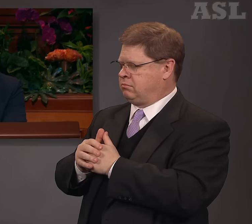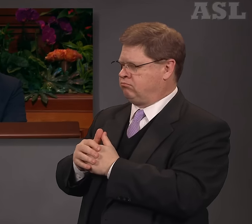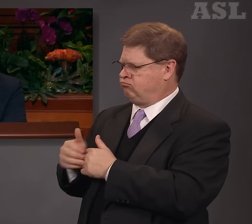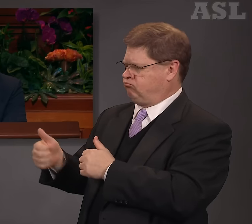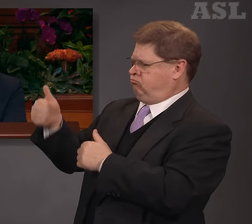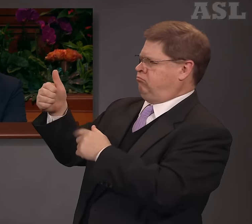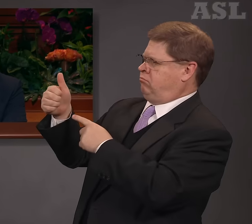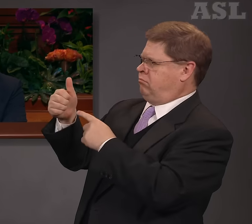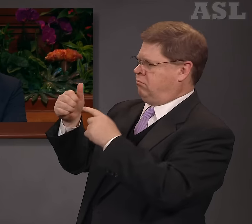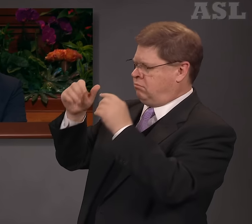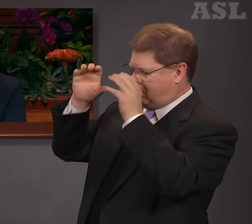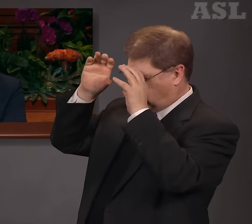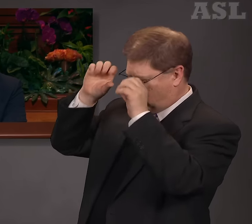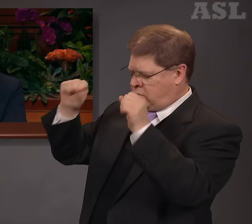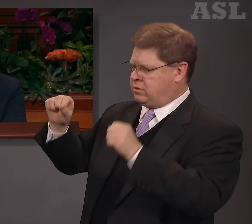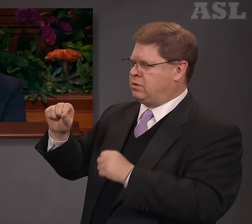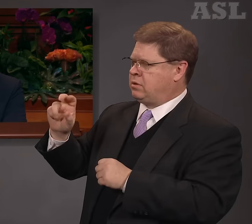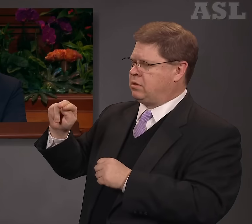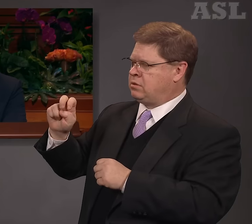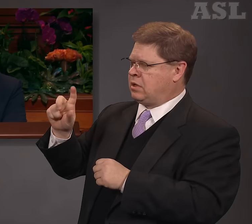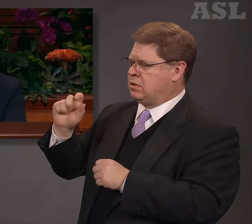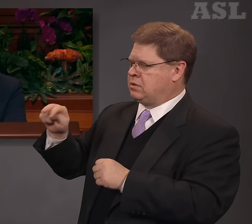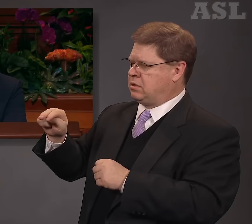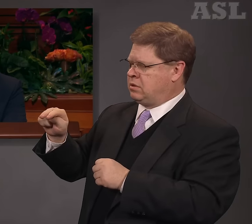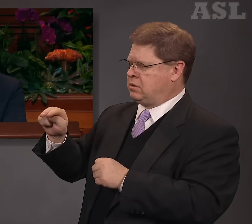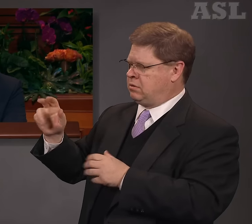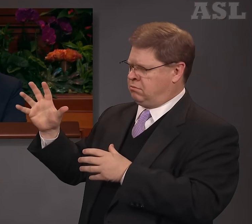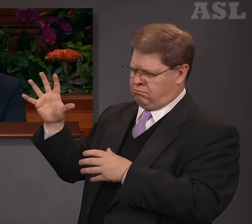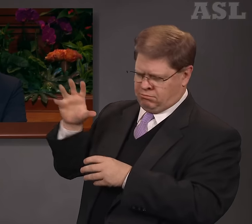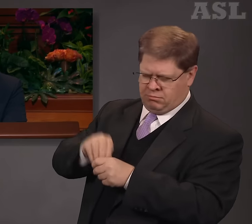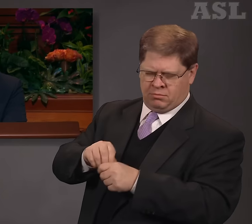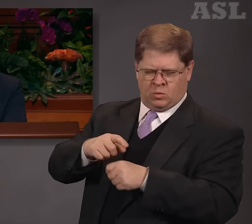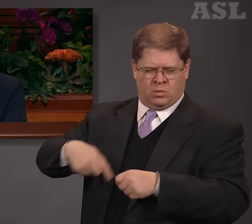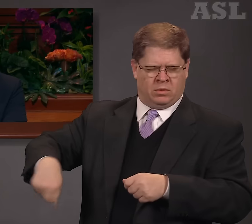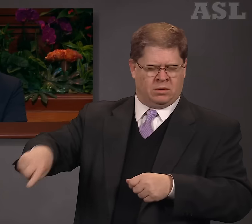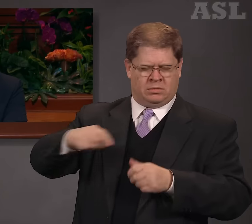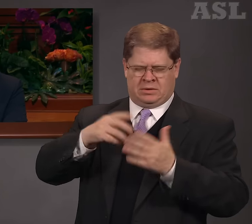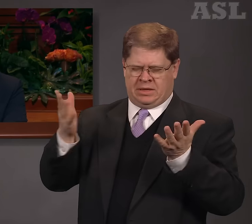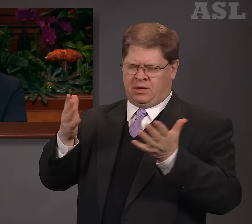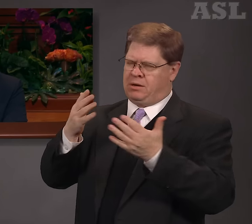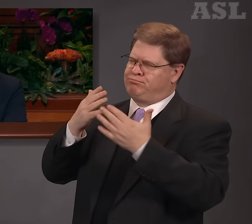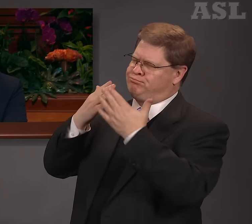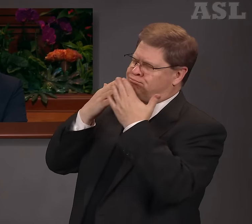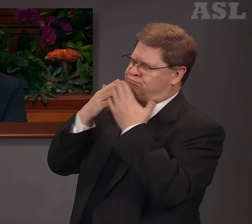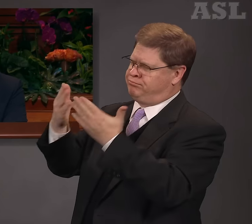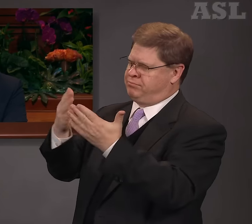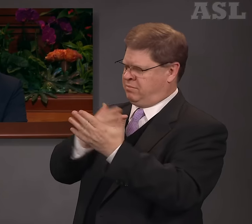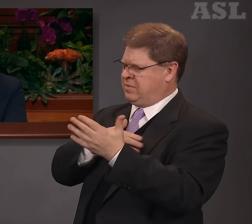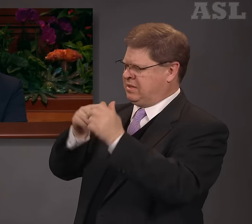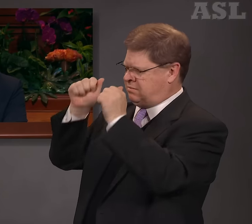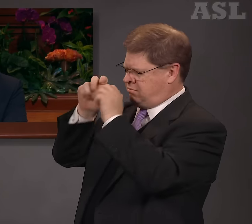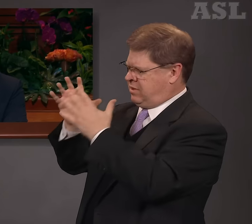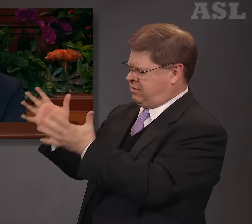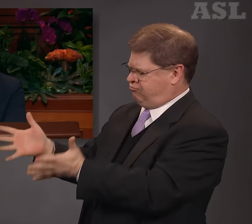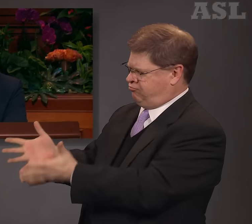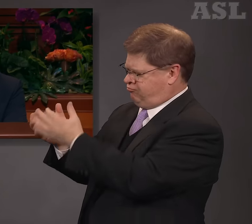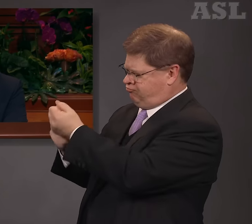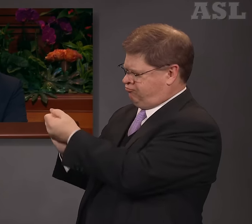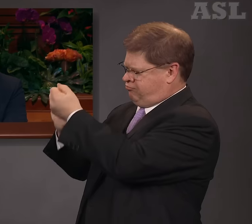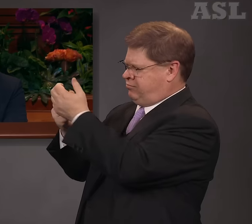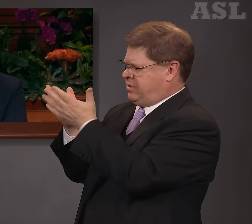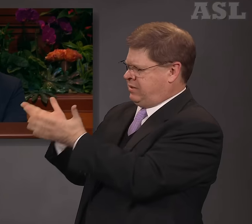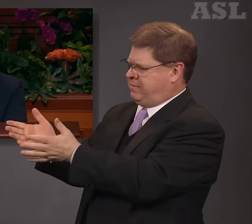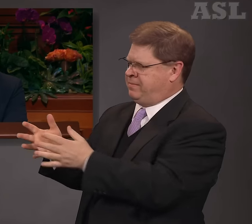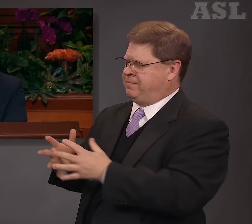our beloved prophet, President Russell M. Nelson, in our midst today. May thou bless him with strength,